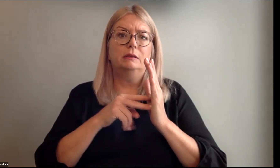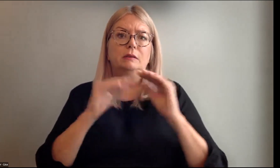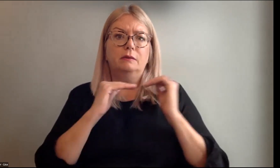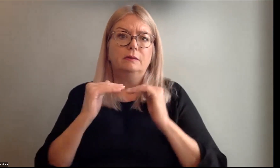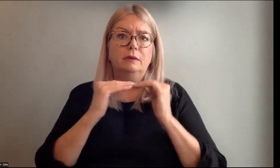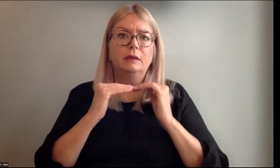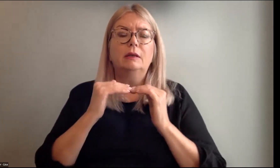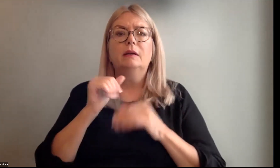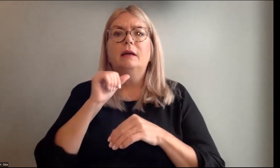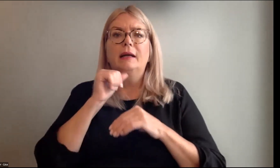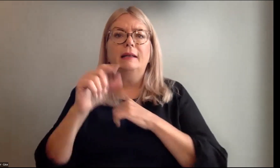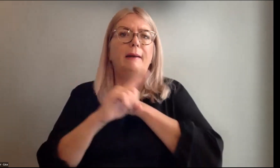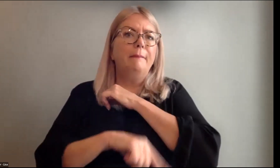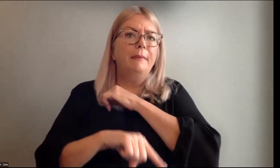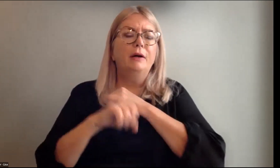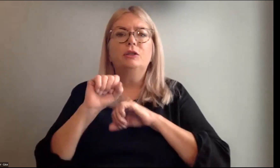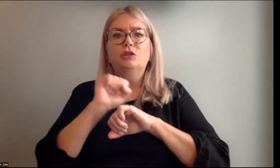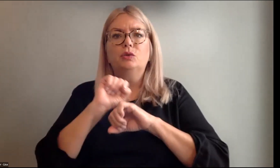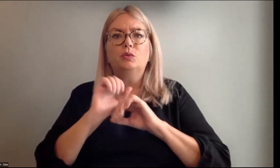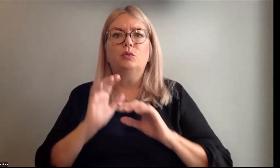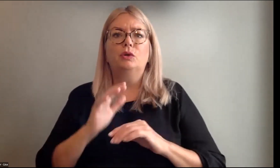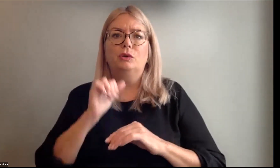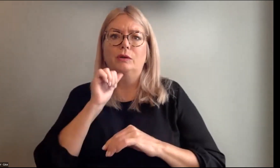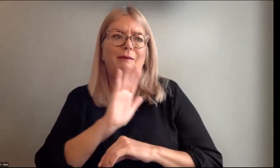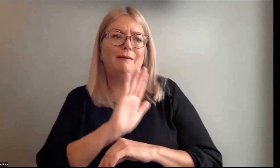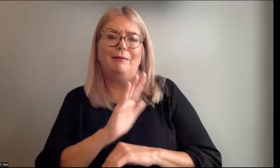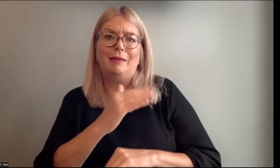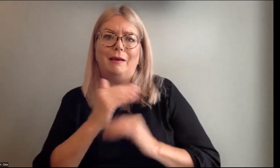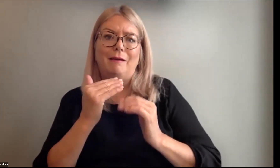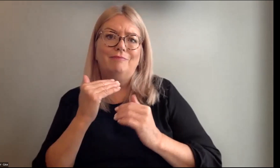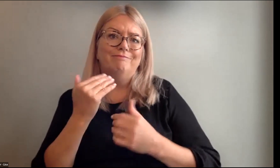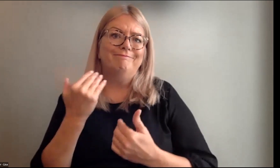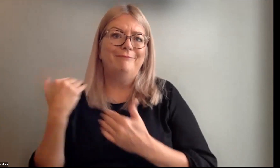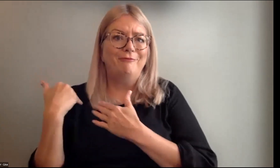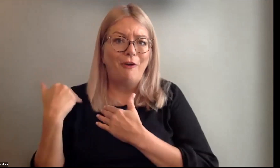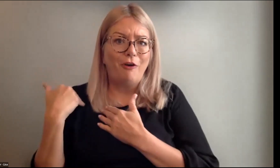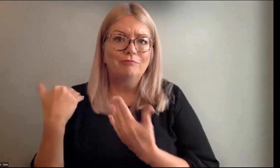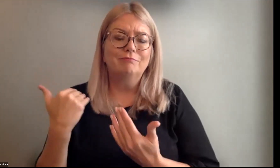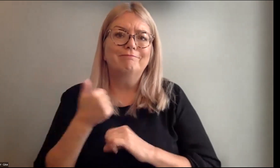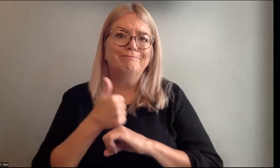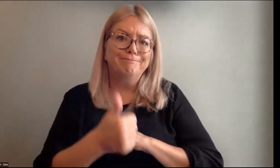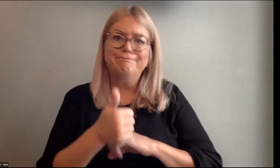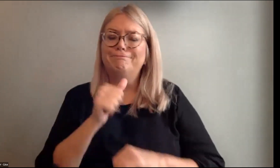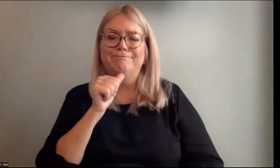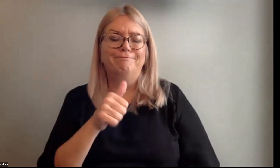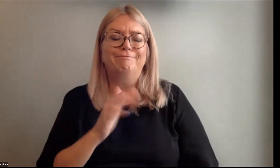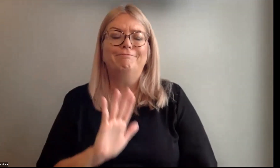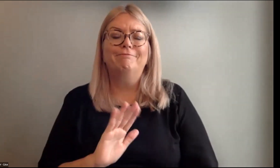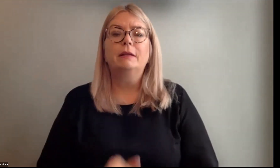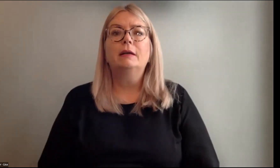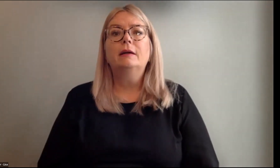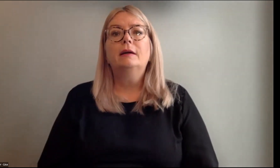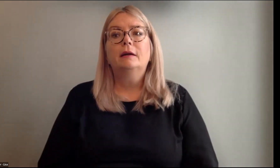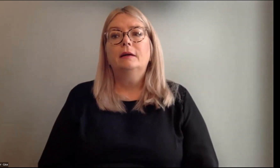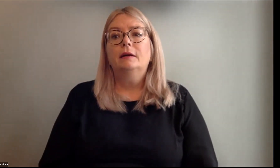worker when it was not the fault of their own in particular, not willful fraud, right? So looking